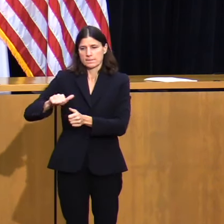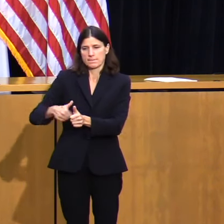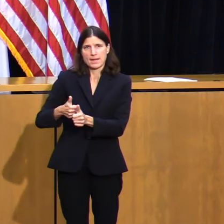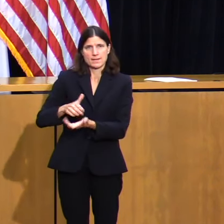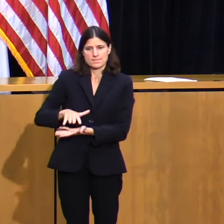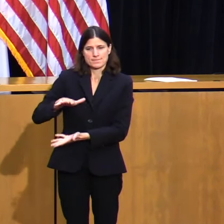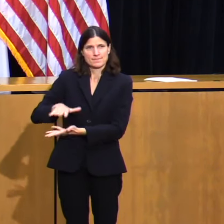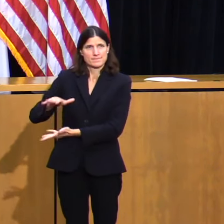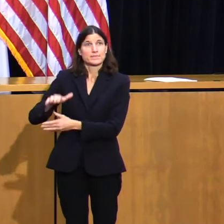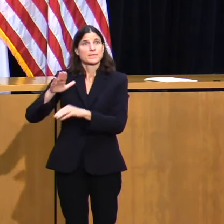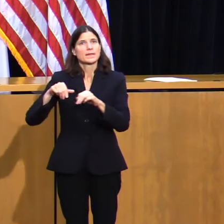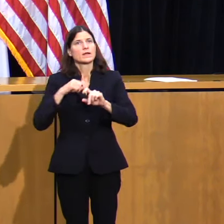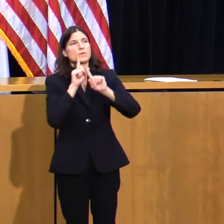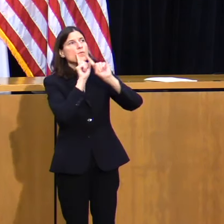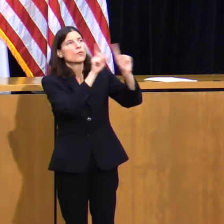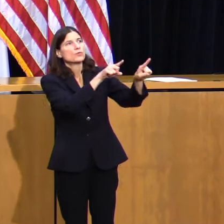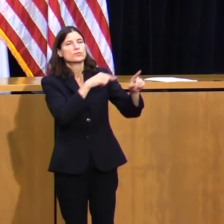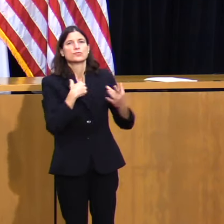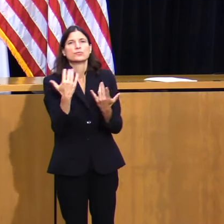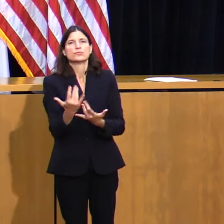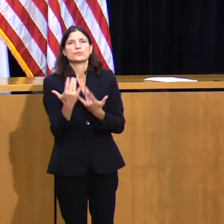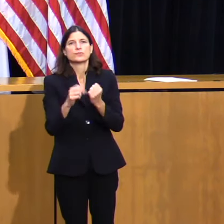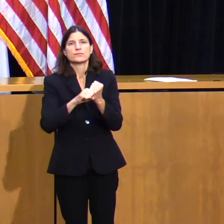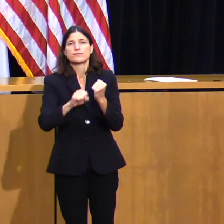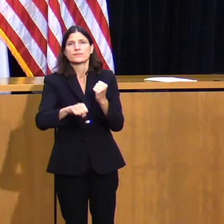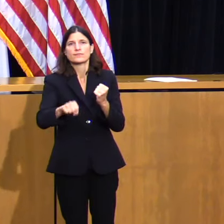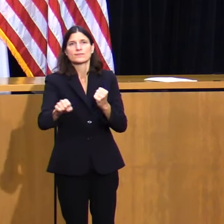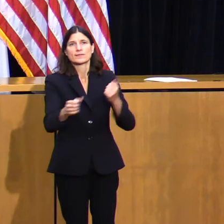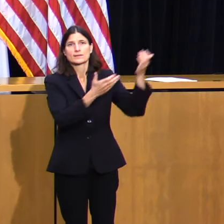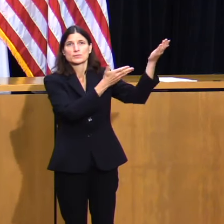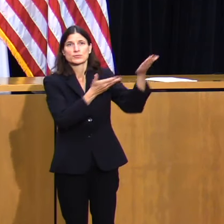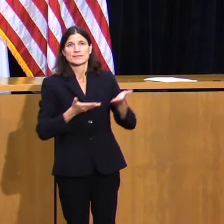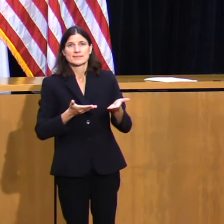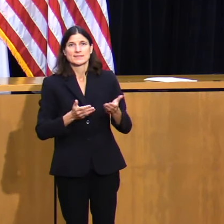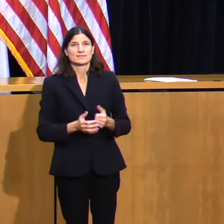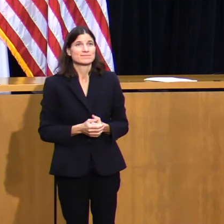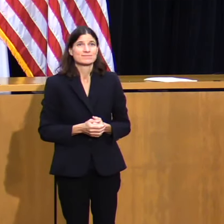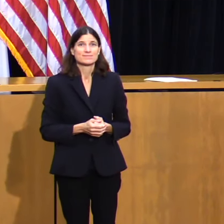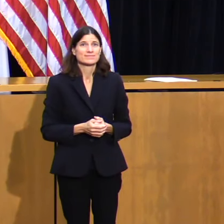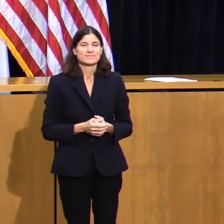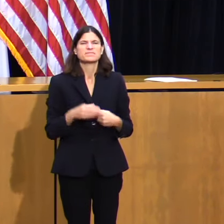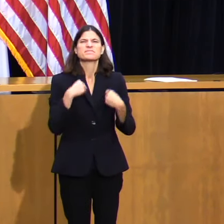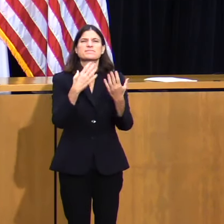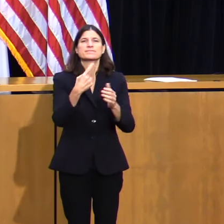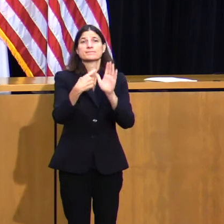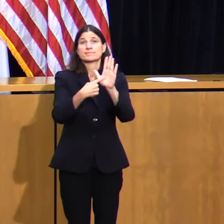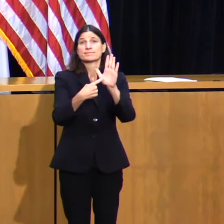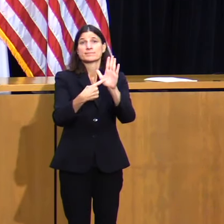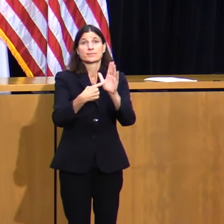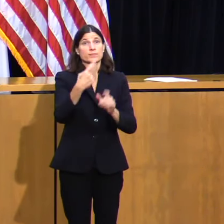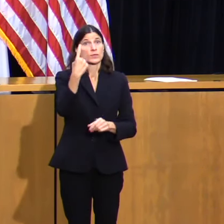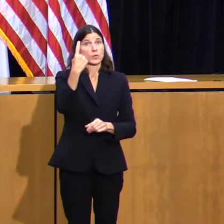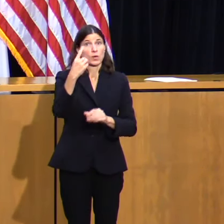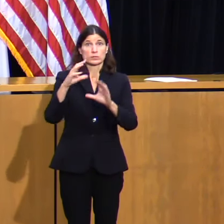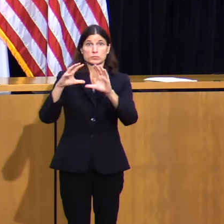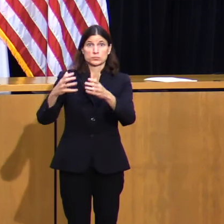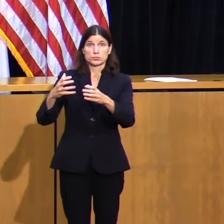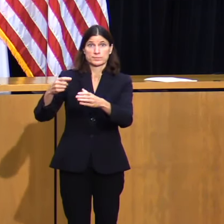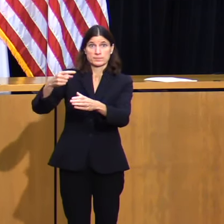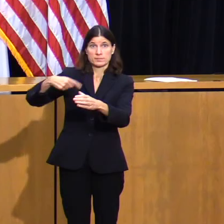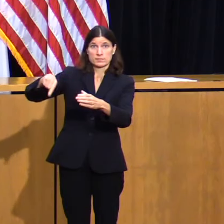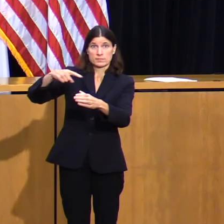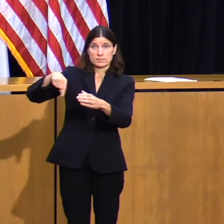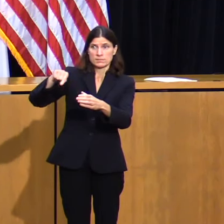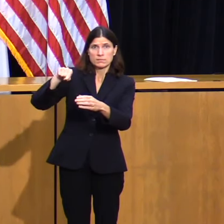For example, the Broad was conducting about 13% of tests in Massachusetts in May. As of August, that's risen to